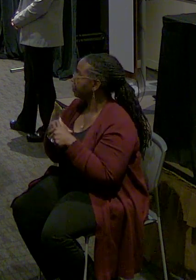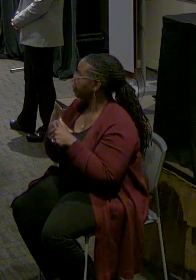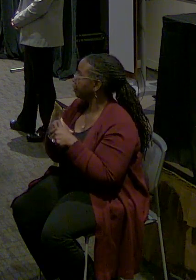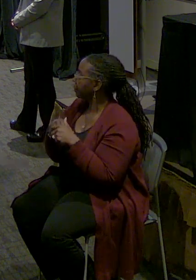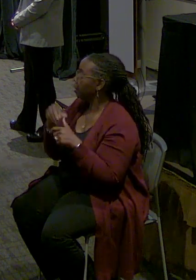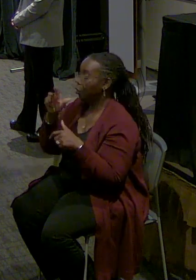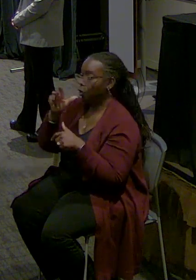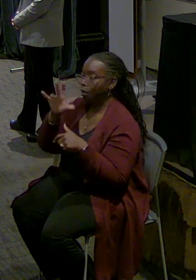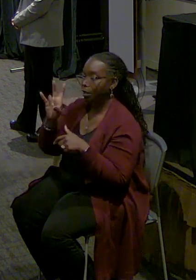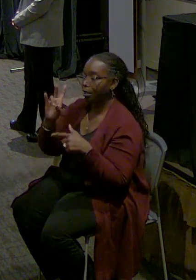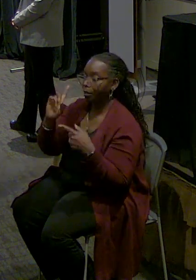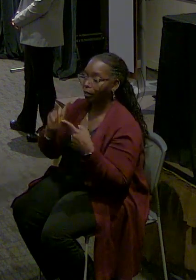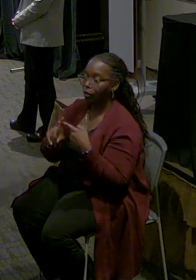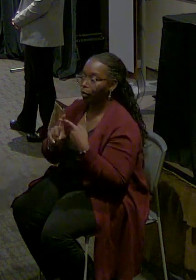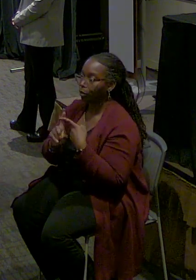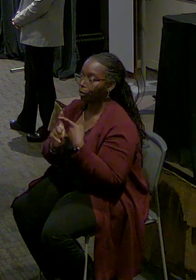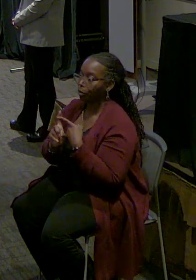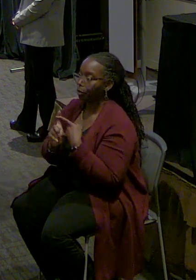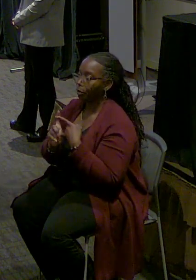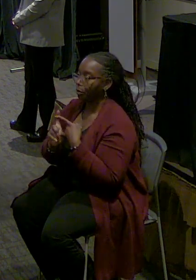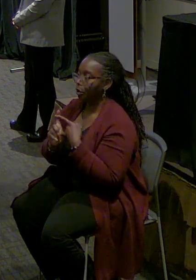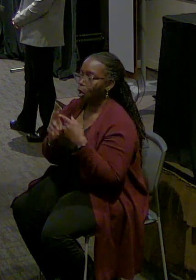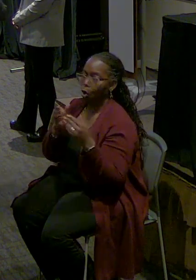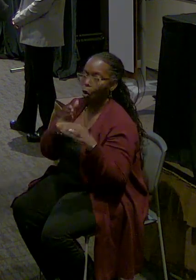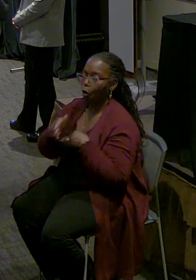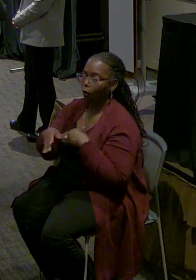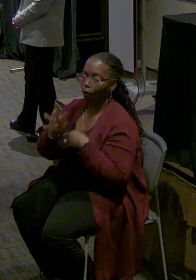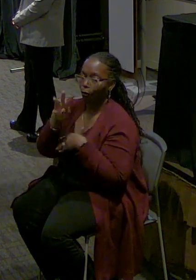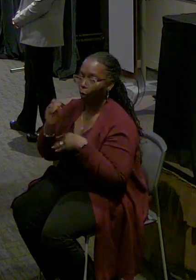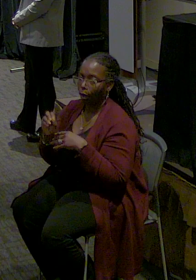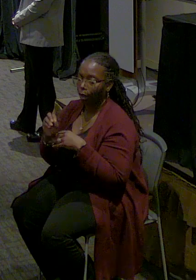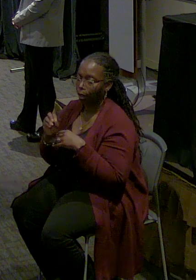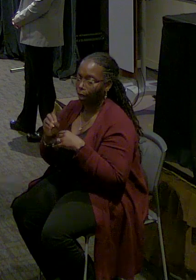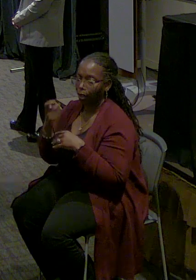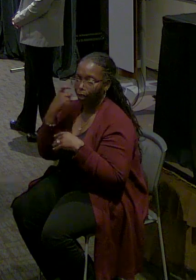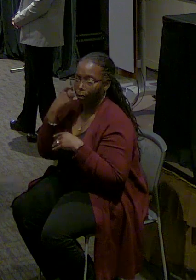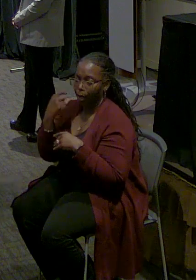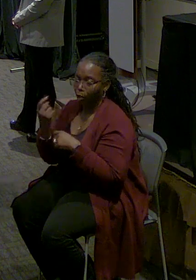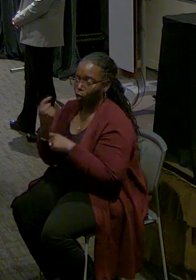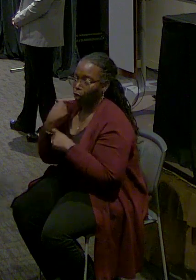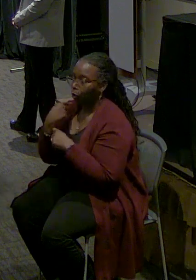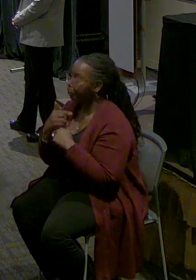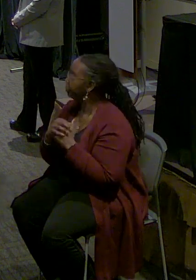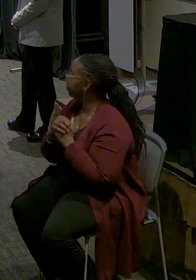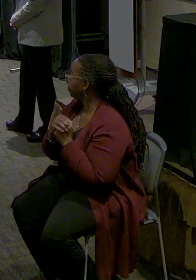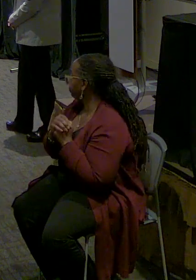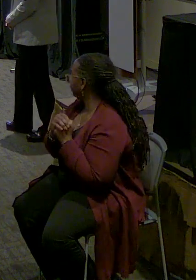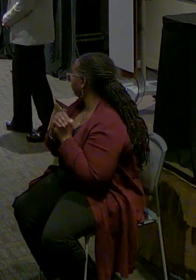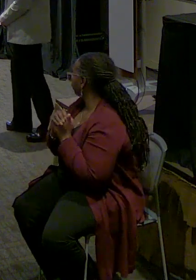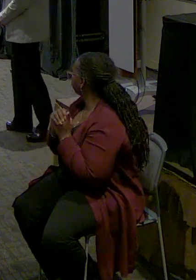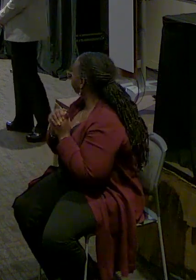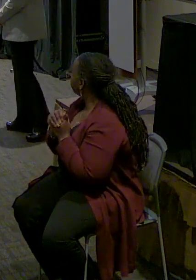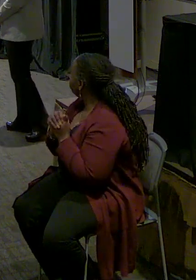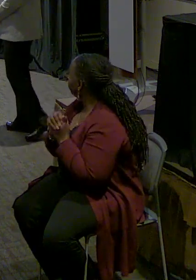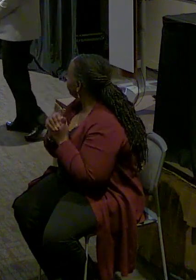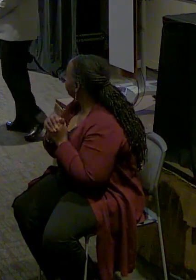from 37 to, it was well over 40 this past year, but improved.